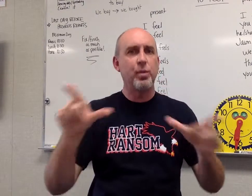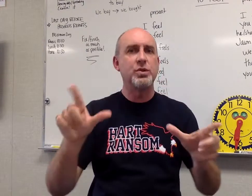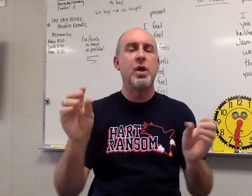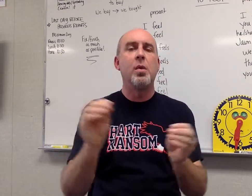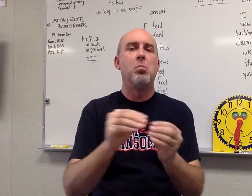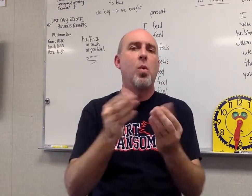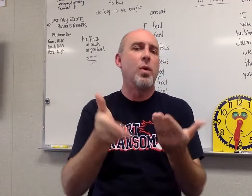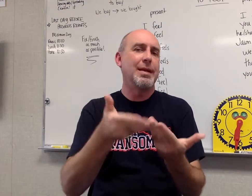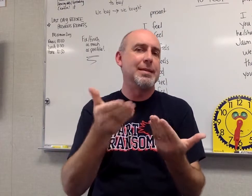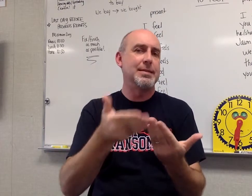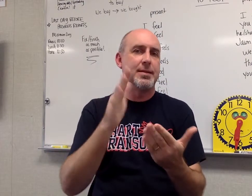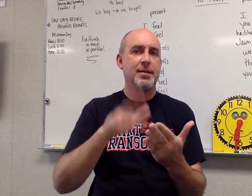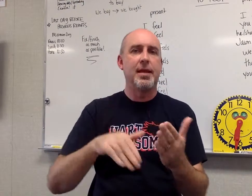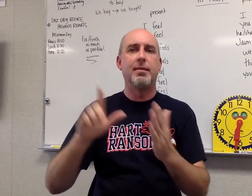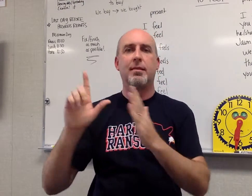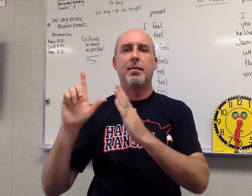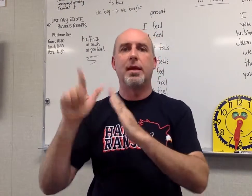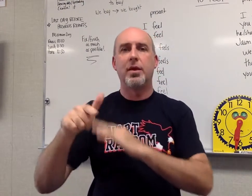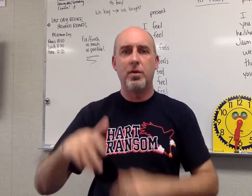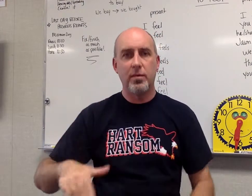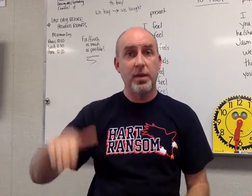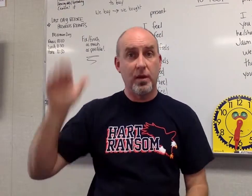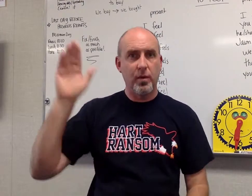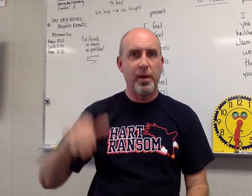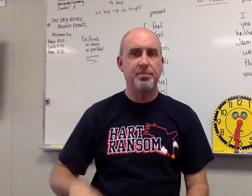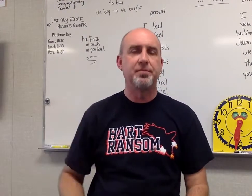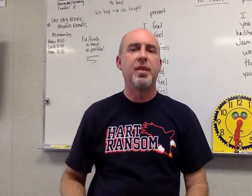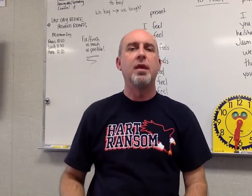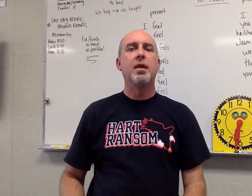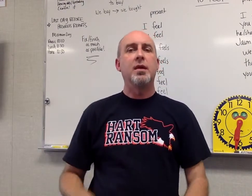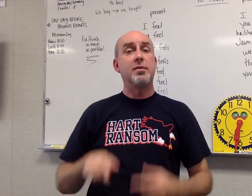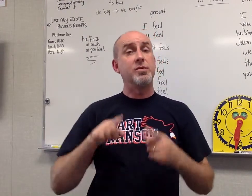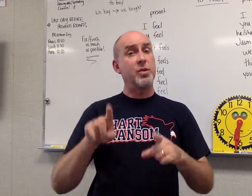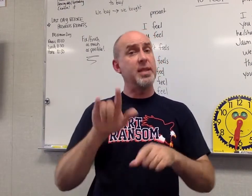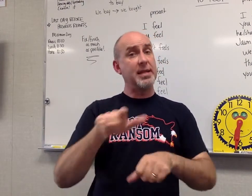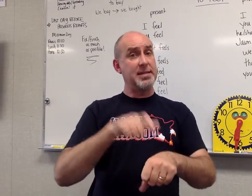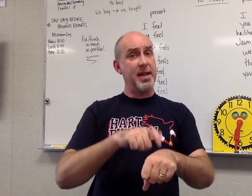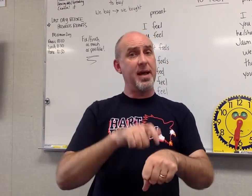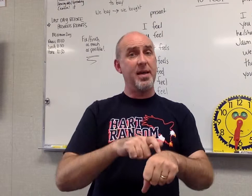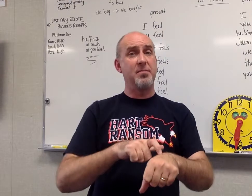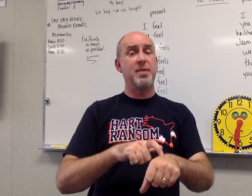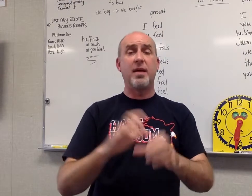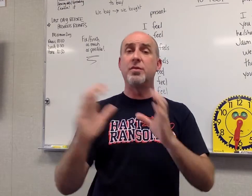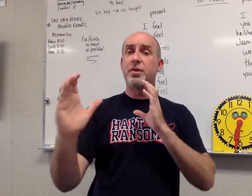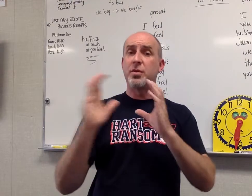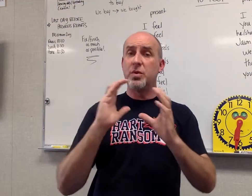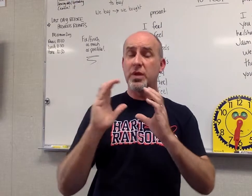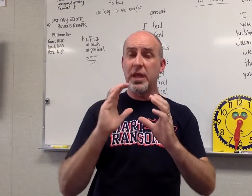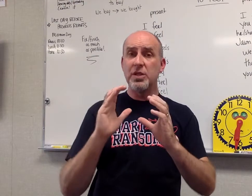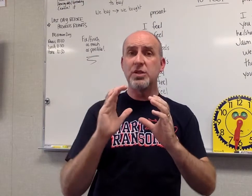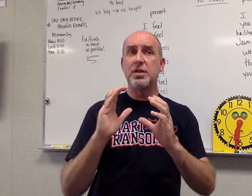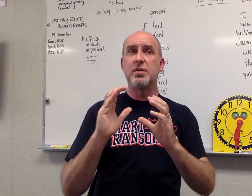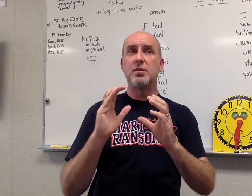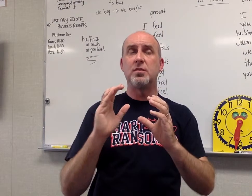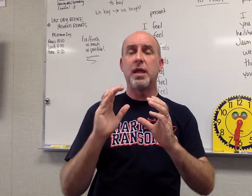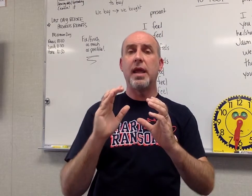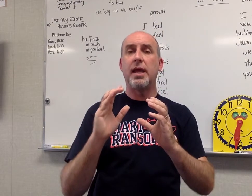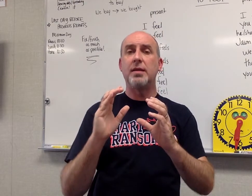language more easily than later when they grow up. If during that time they have good communication and